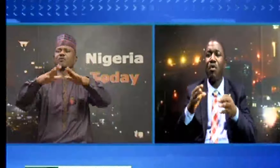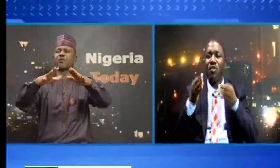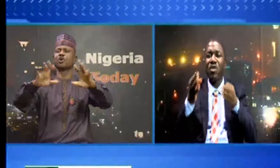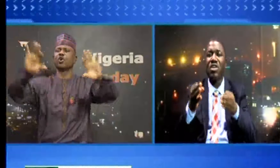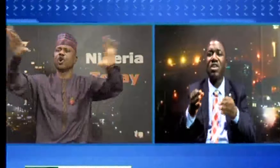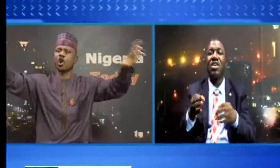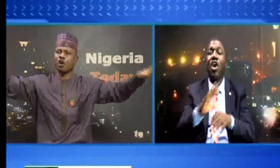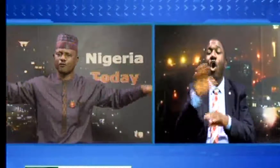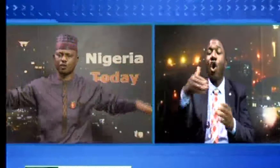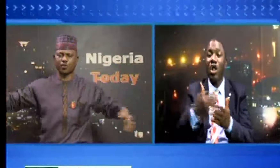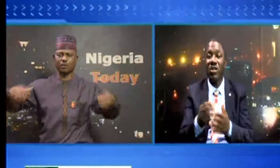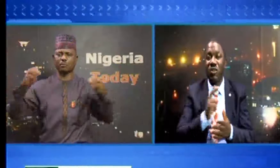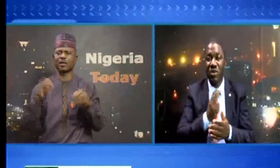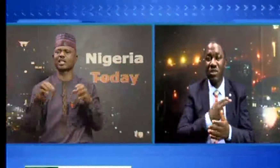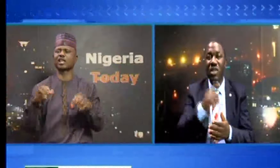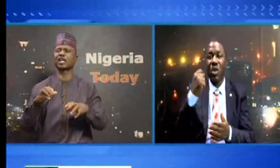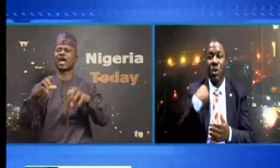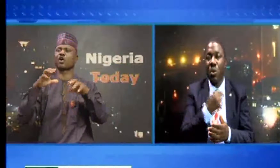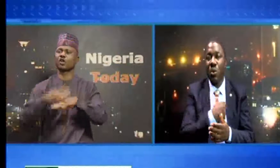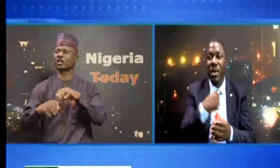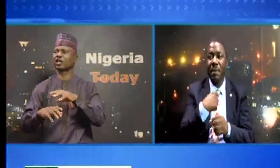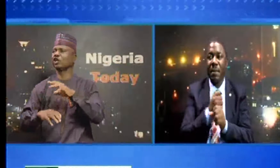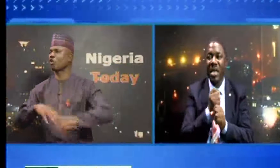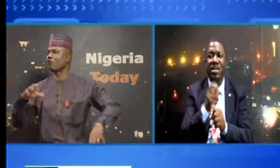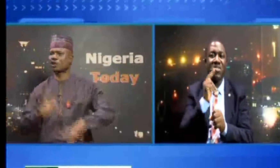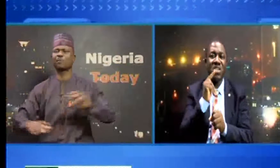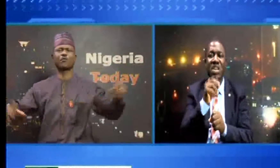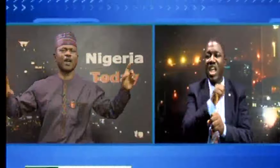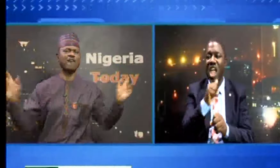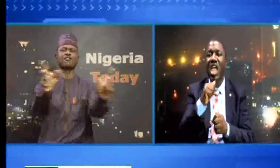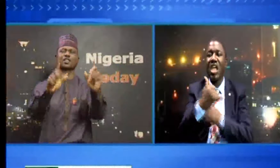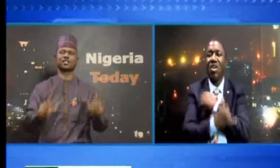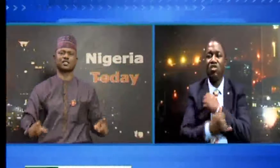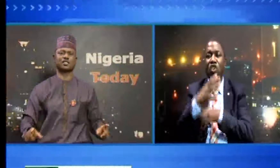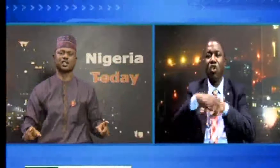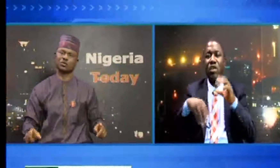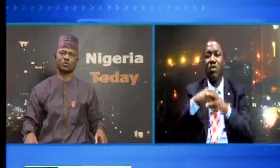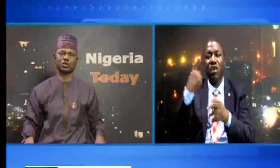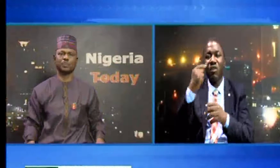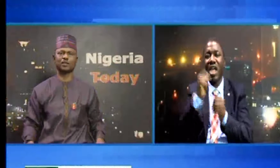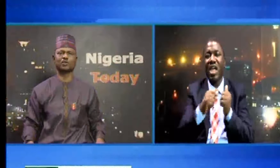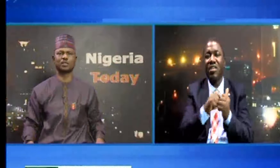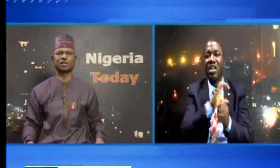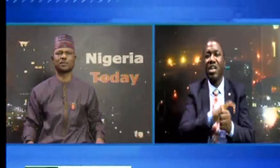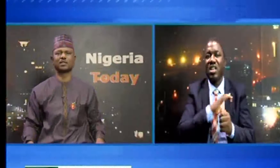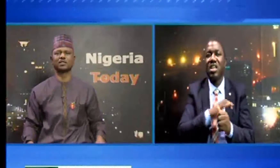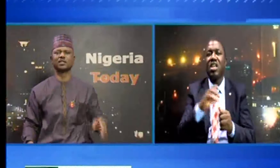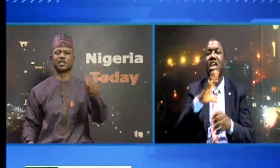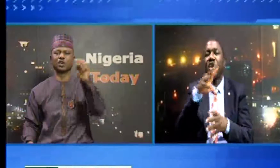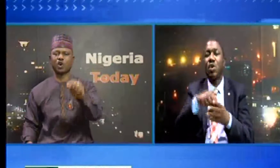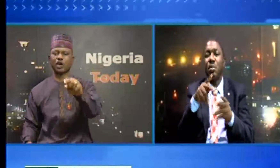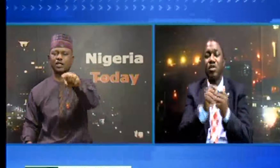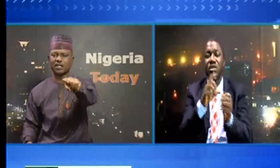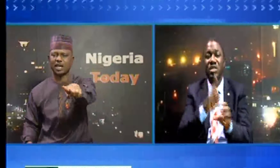must move forward. All of us, we must make Nigeria a country comfortable for every citizen, including persons with disability.